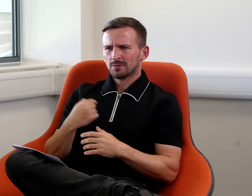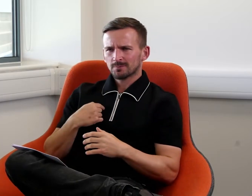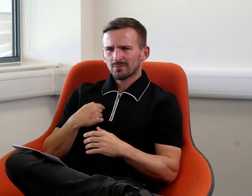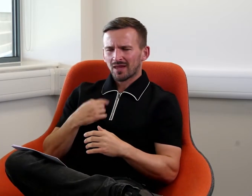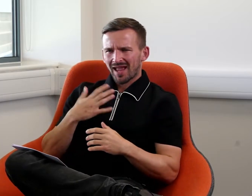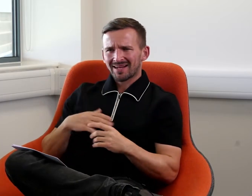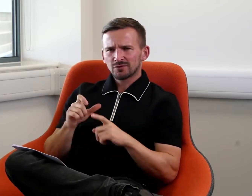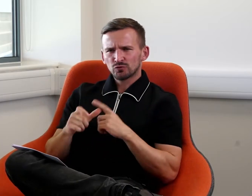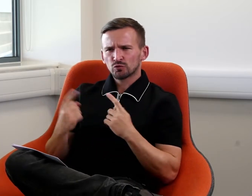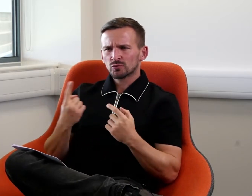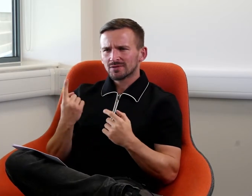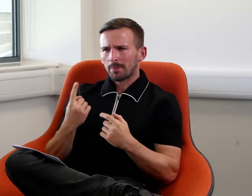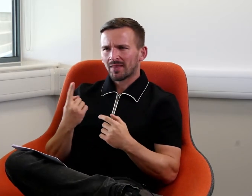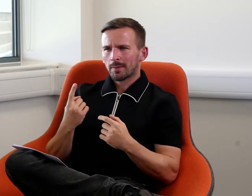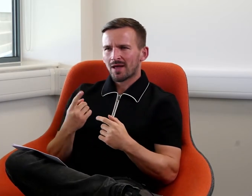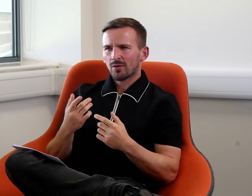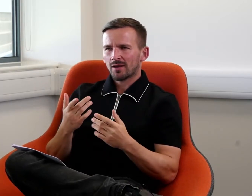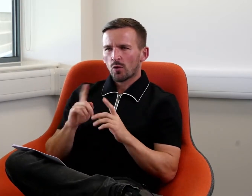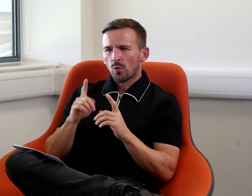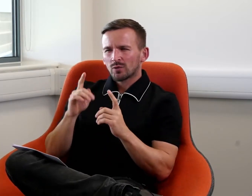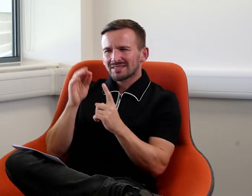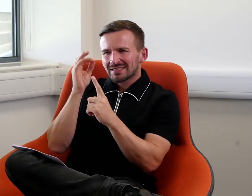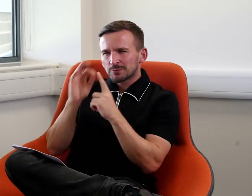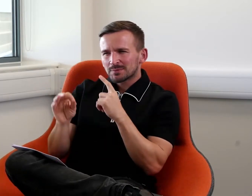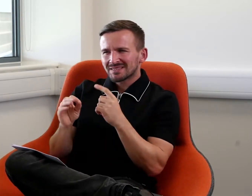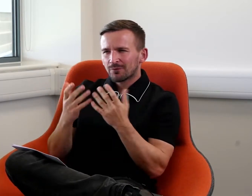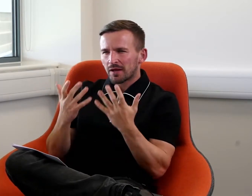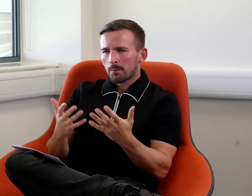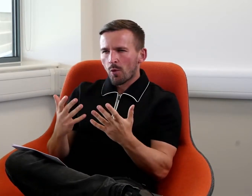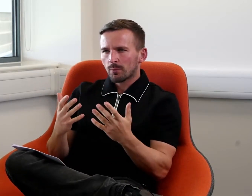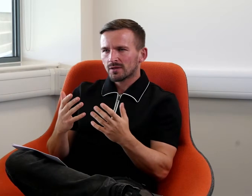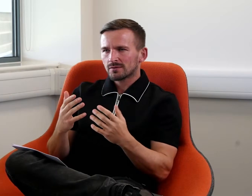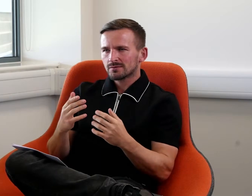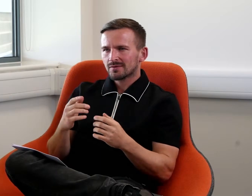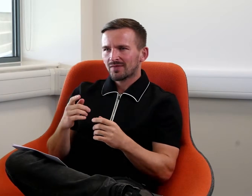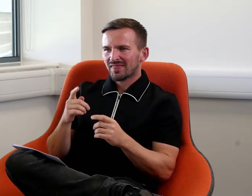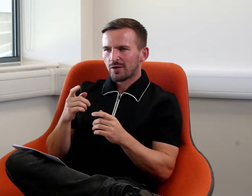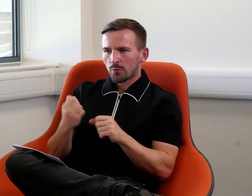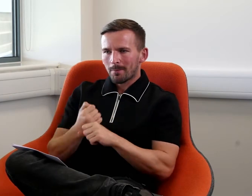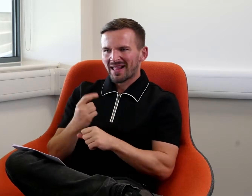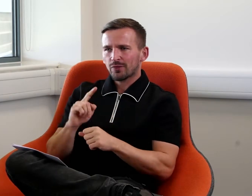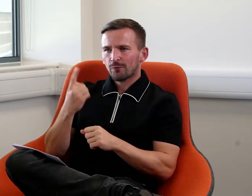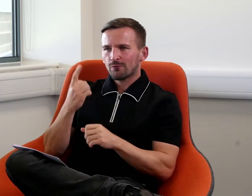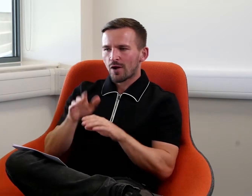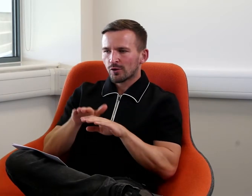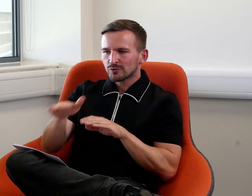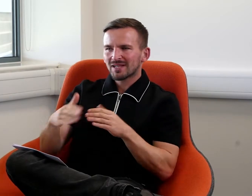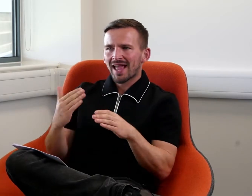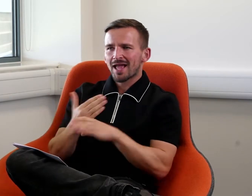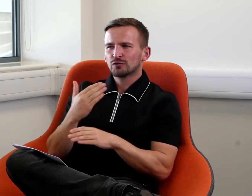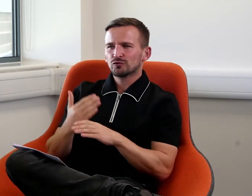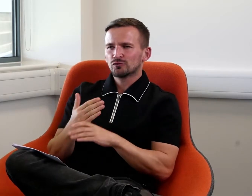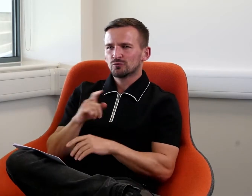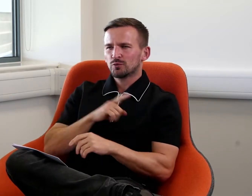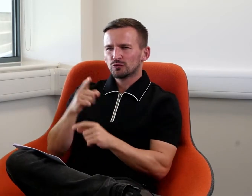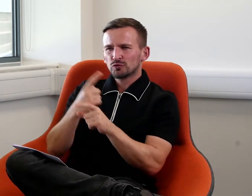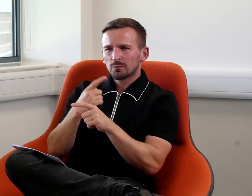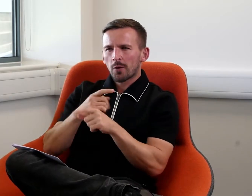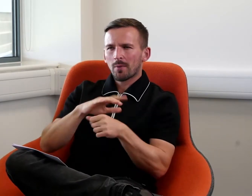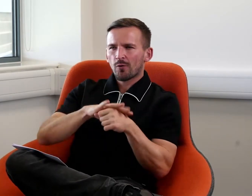interest? If somebody's thinking, okay, I will need to do something about this, specifically, how would you go from having that thought to being